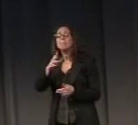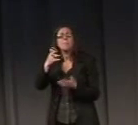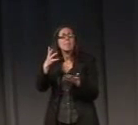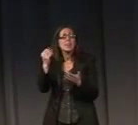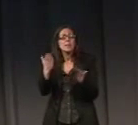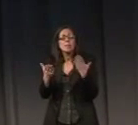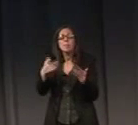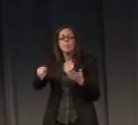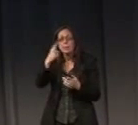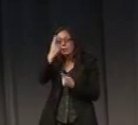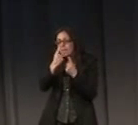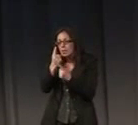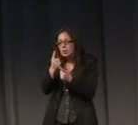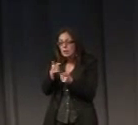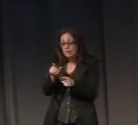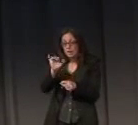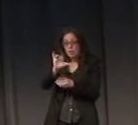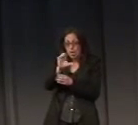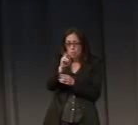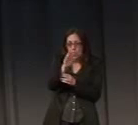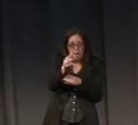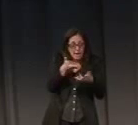these chromatic interactions take place.